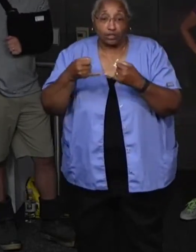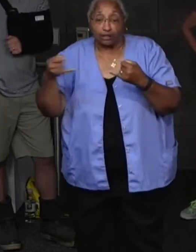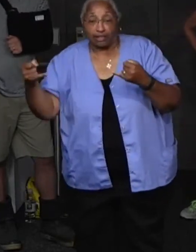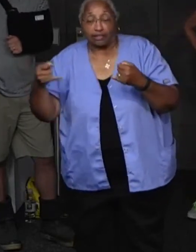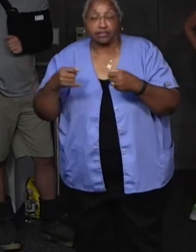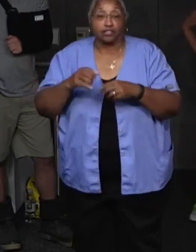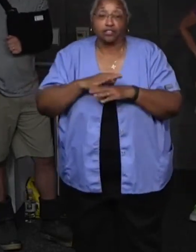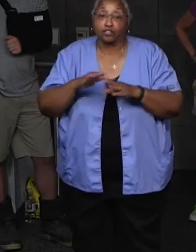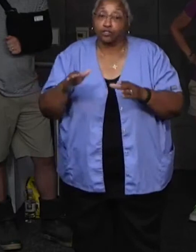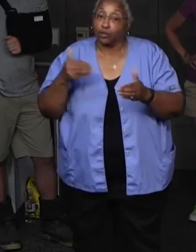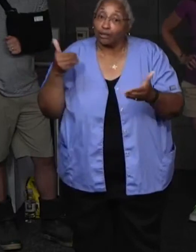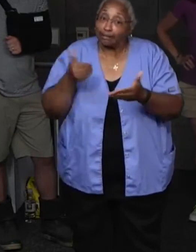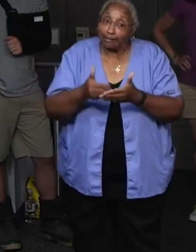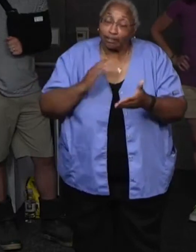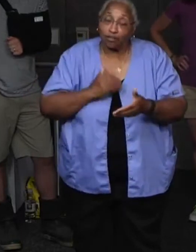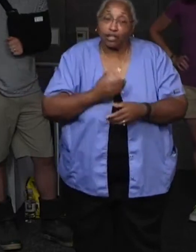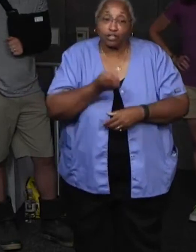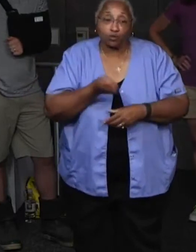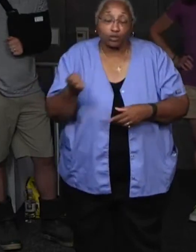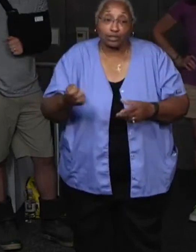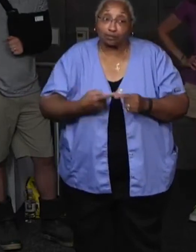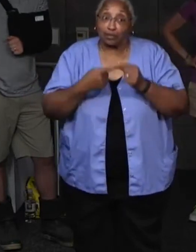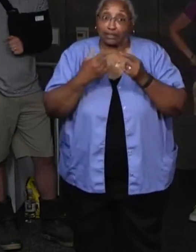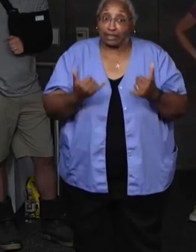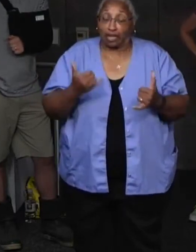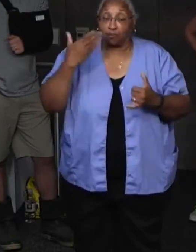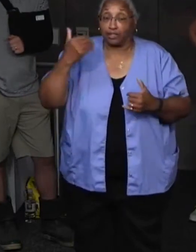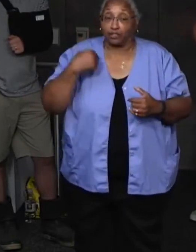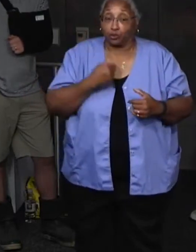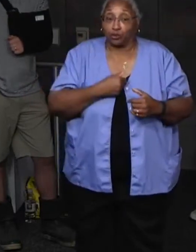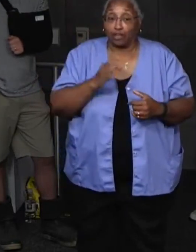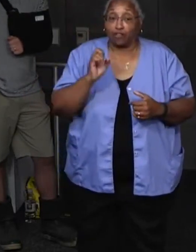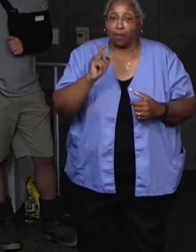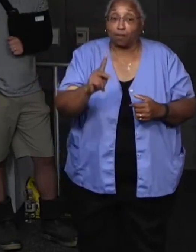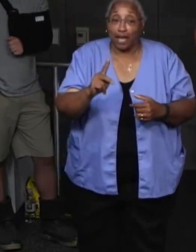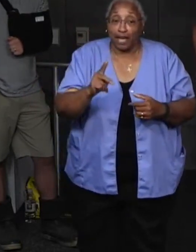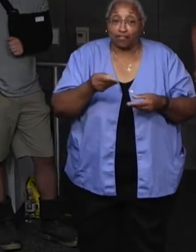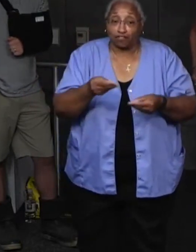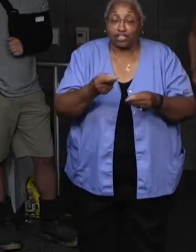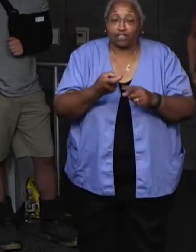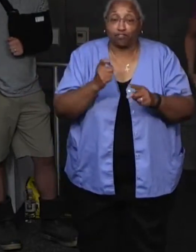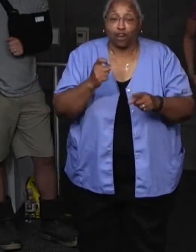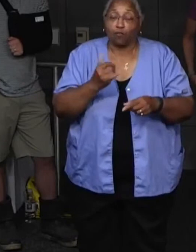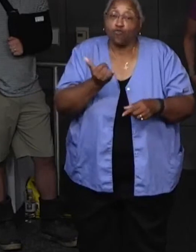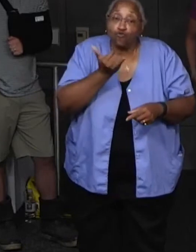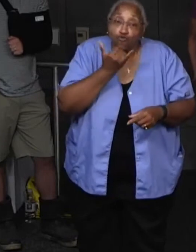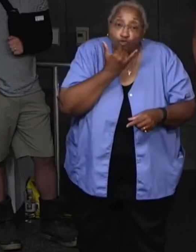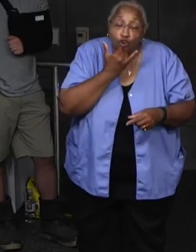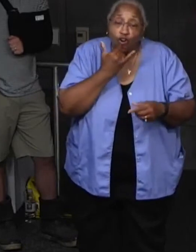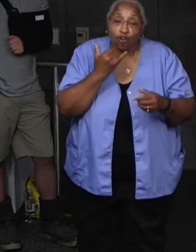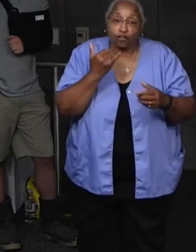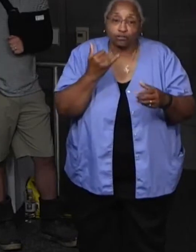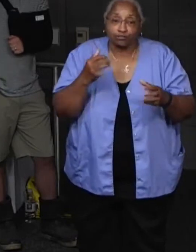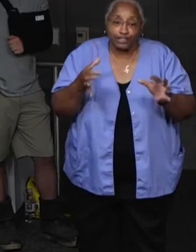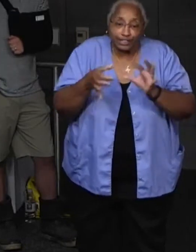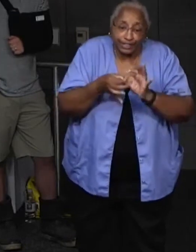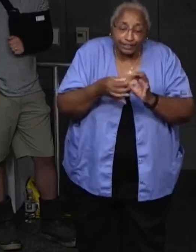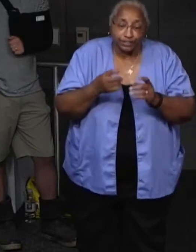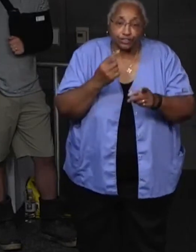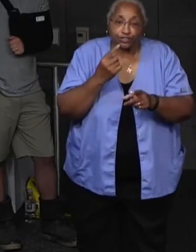may be energized, especially now. Not only do we have backfeed from improperly installed generators as a culprit that